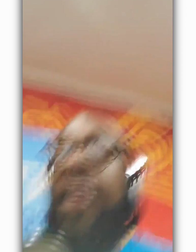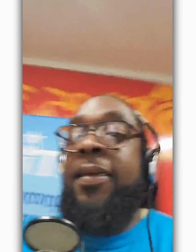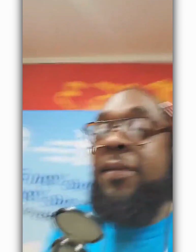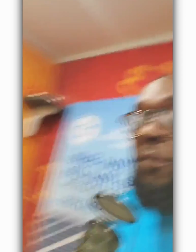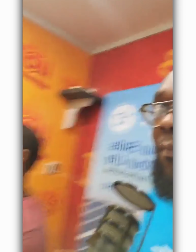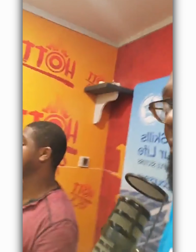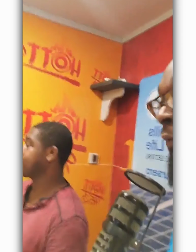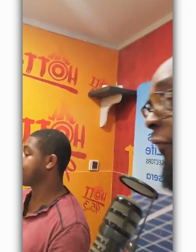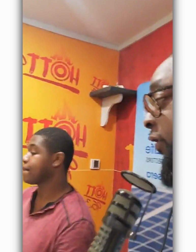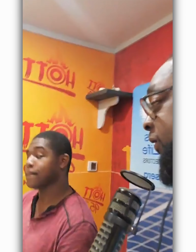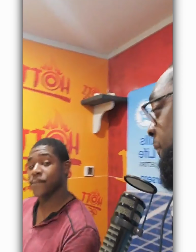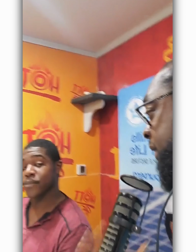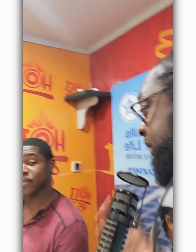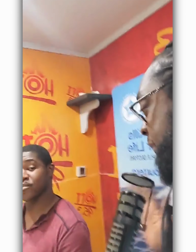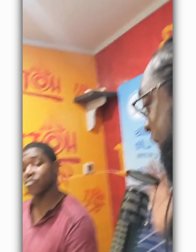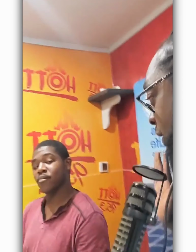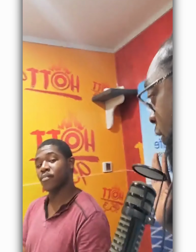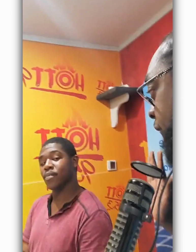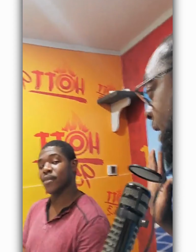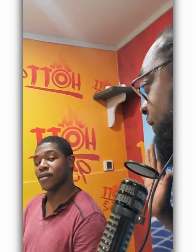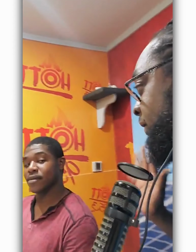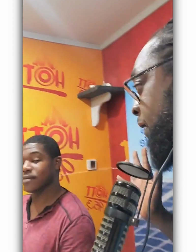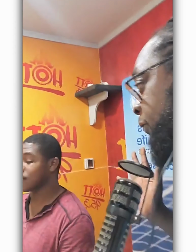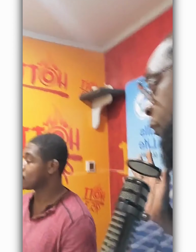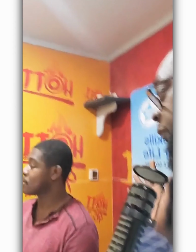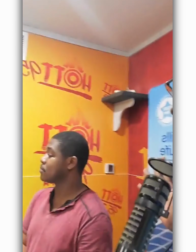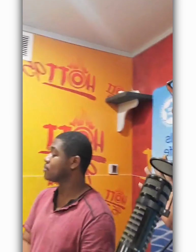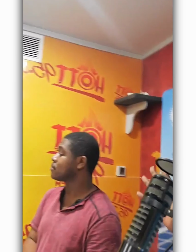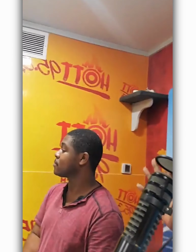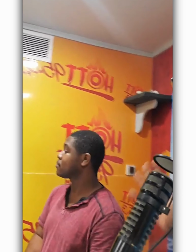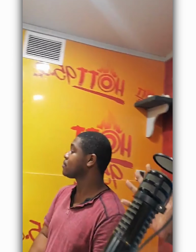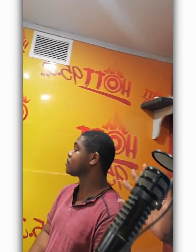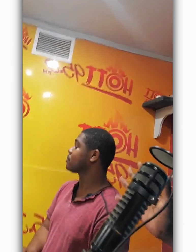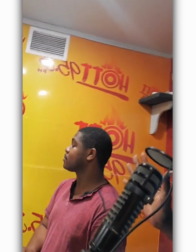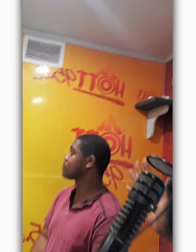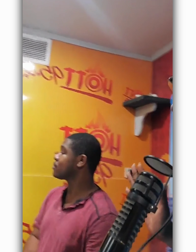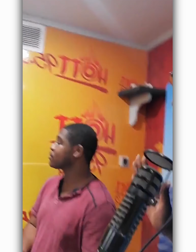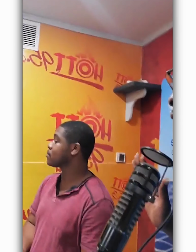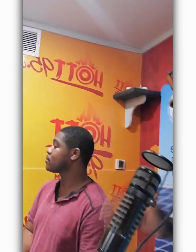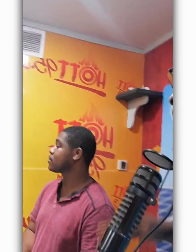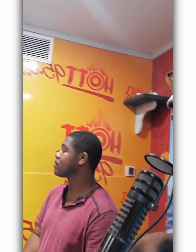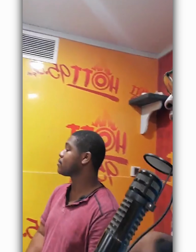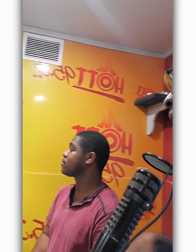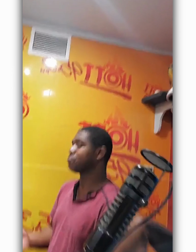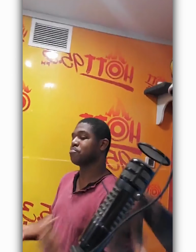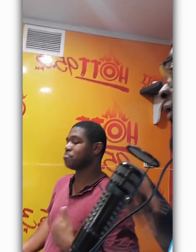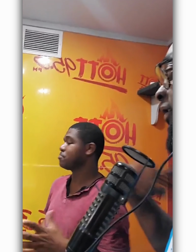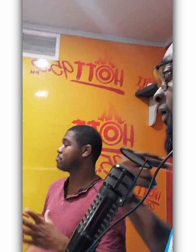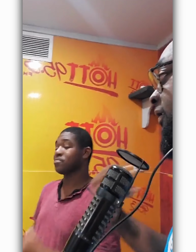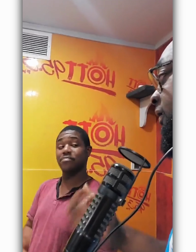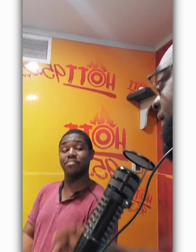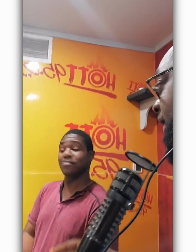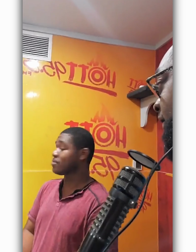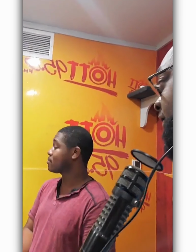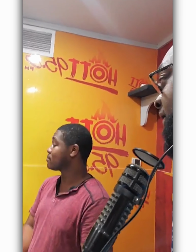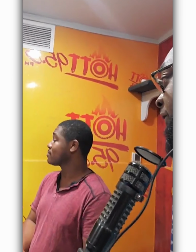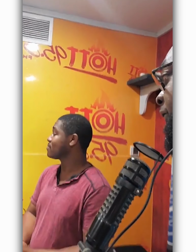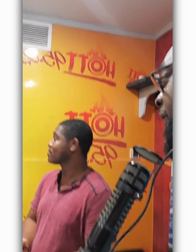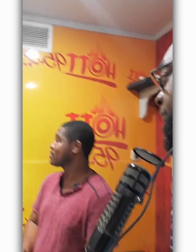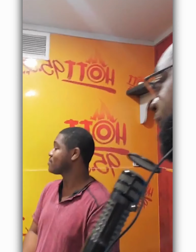And first, I must start off asking Dario how is he doing this evening before we go into all the I'm good stuff. Oh,